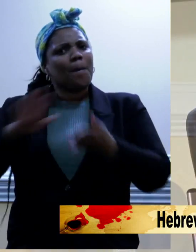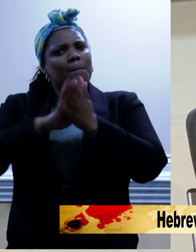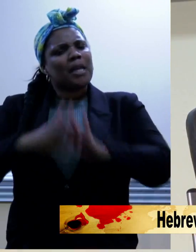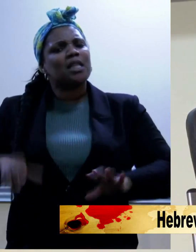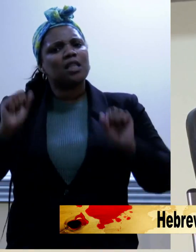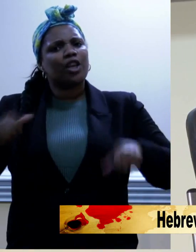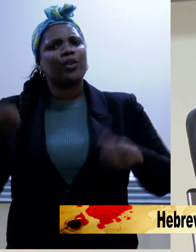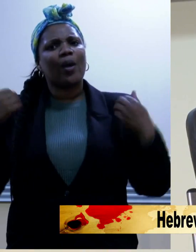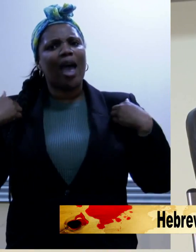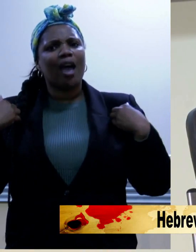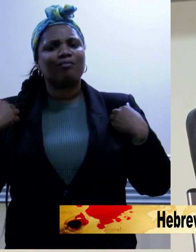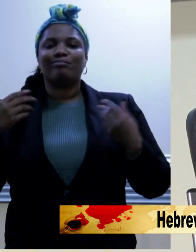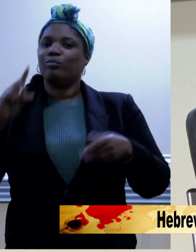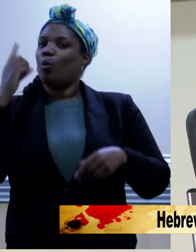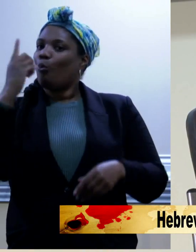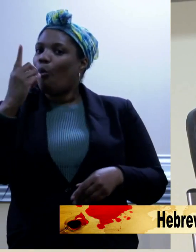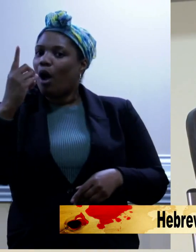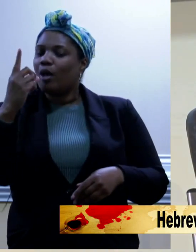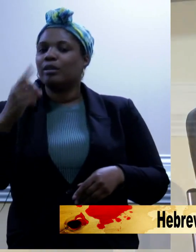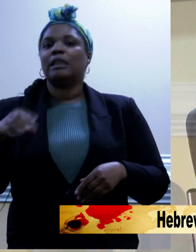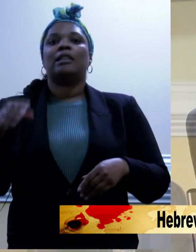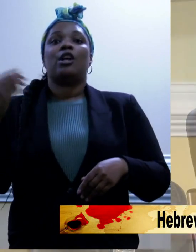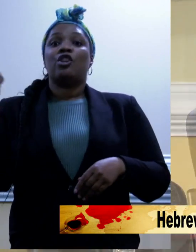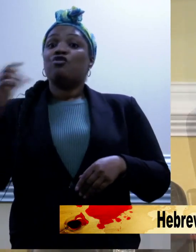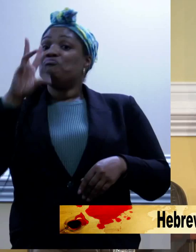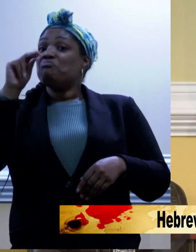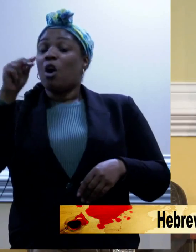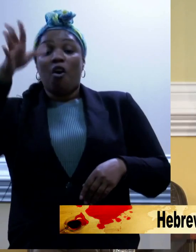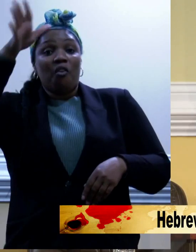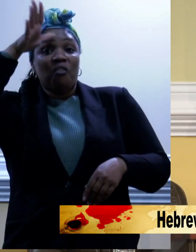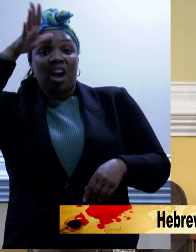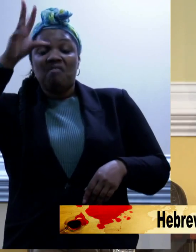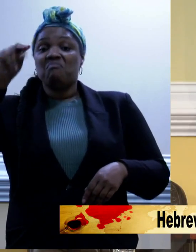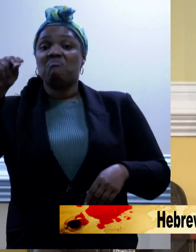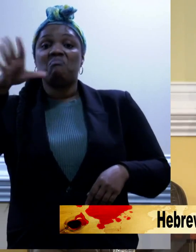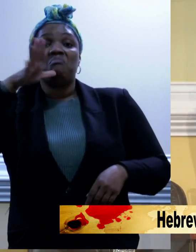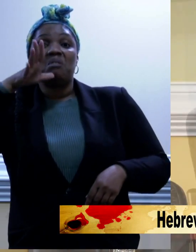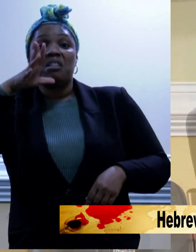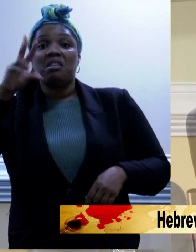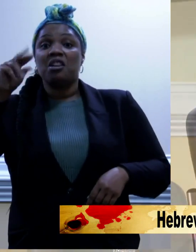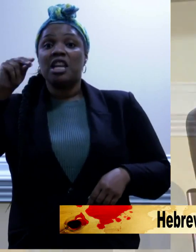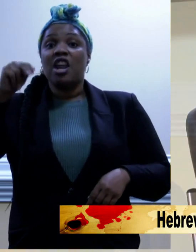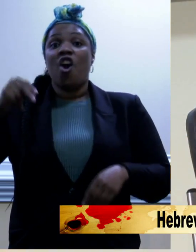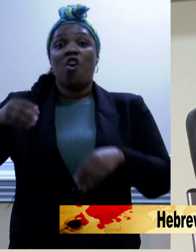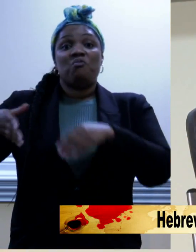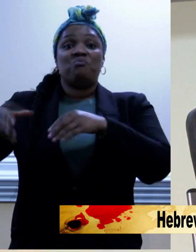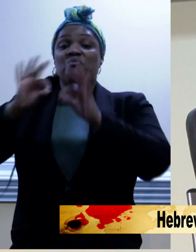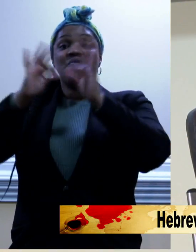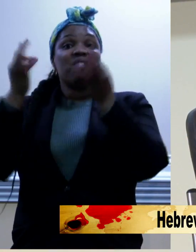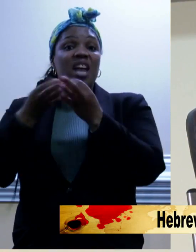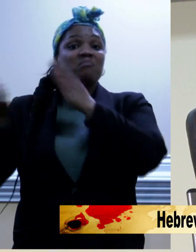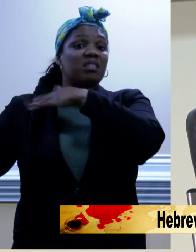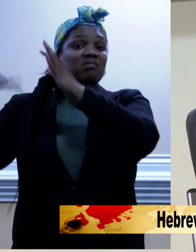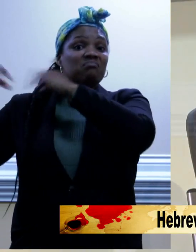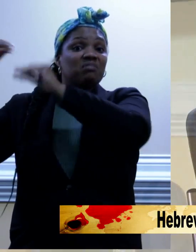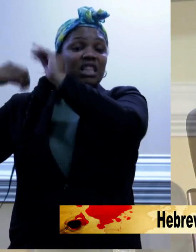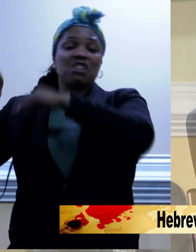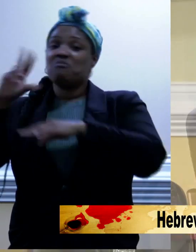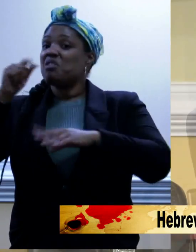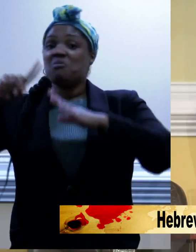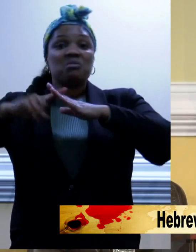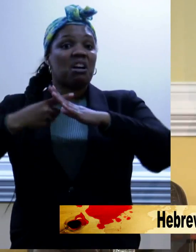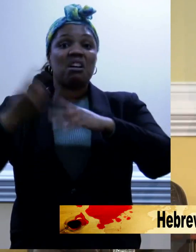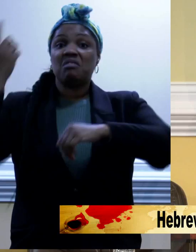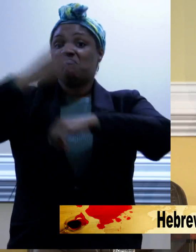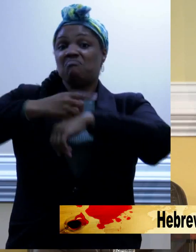Without father. Without father. Without mother. Without mother. Without descent. Without descent. Having neither beginning of days. No beginning of days.